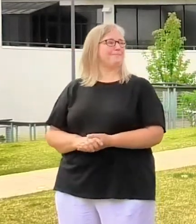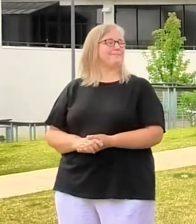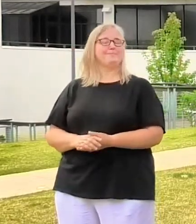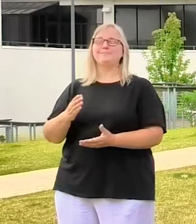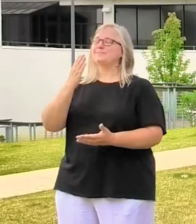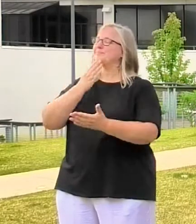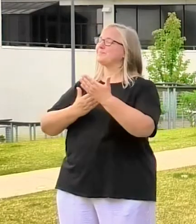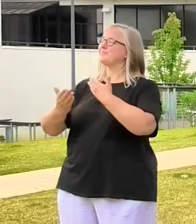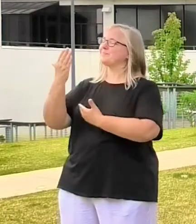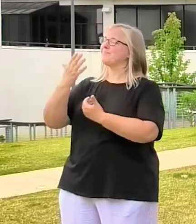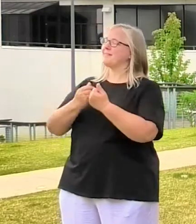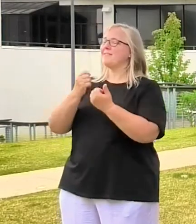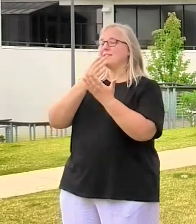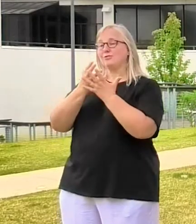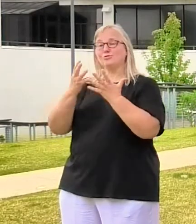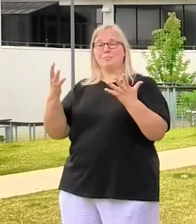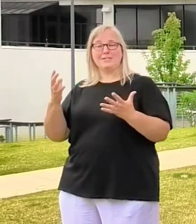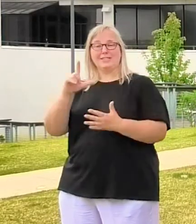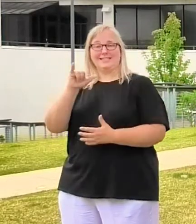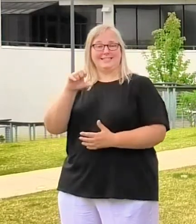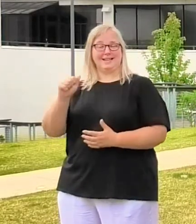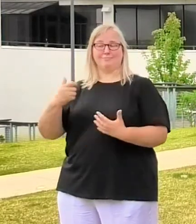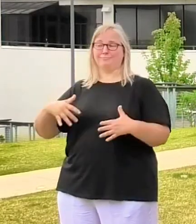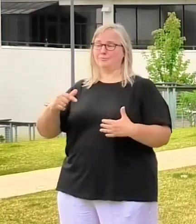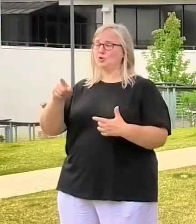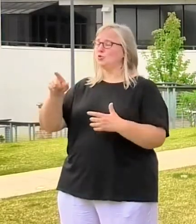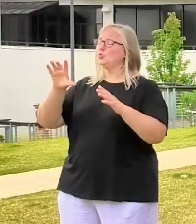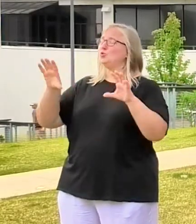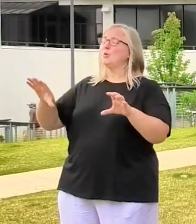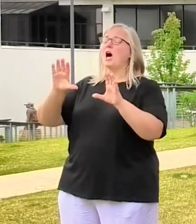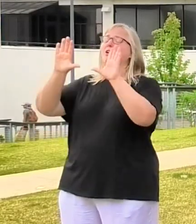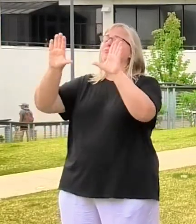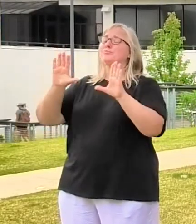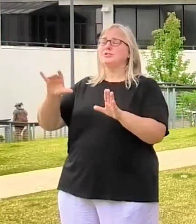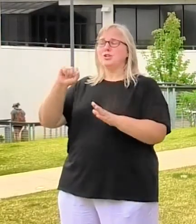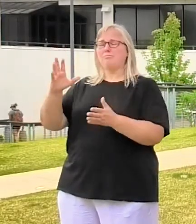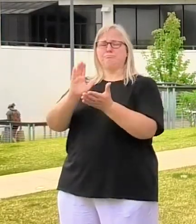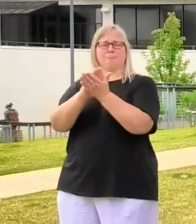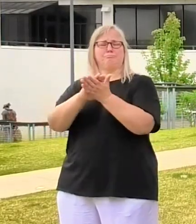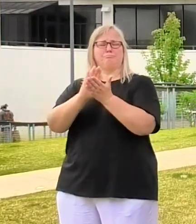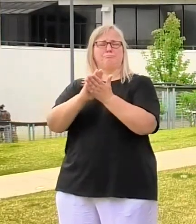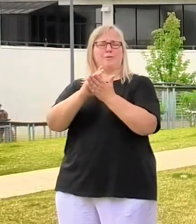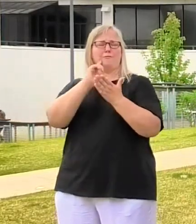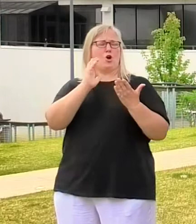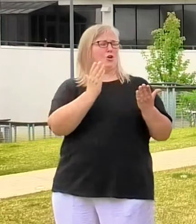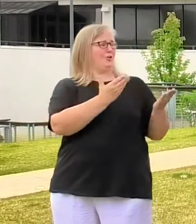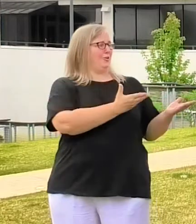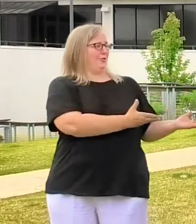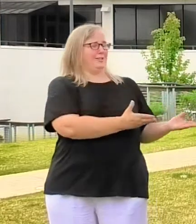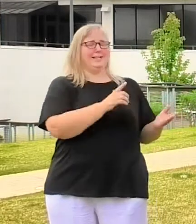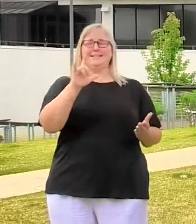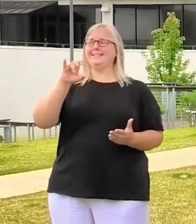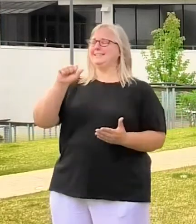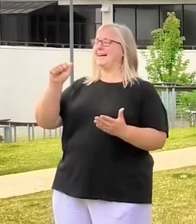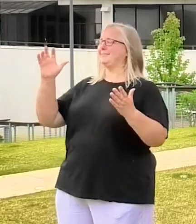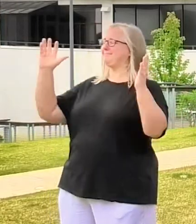Good morning, and thank you so much, Lisa. You do a fantastic job. Let's give Lisa a big round of applause.